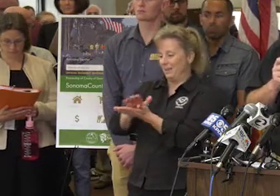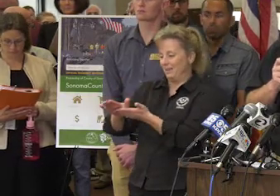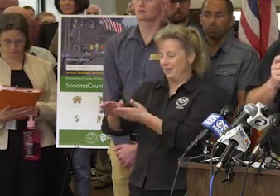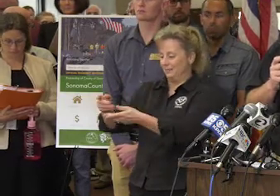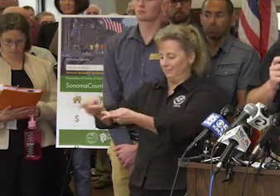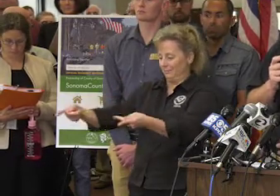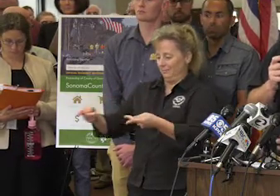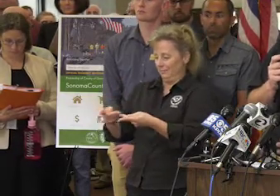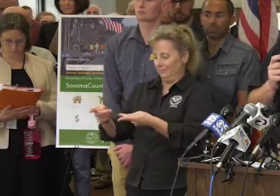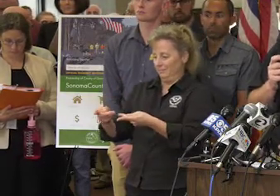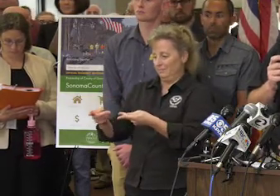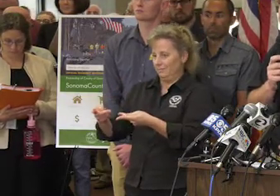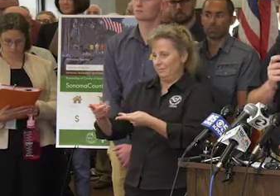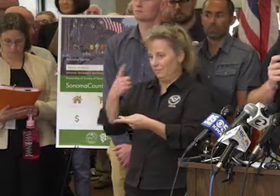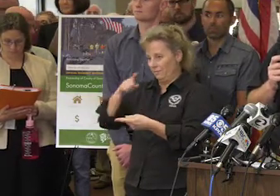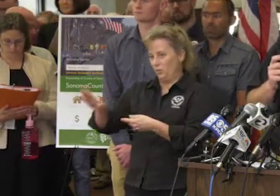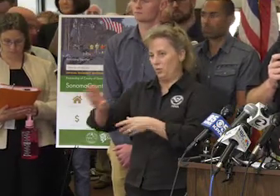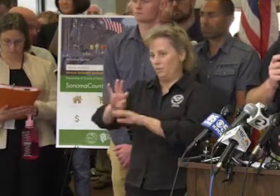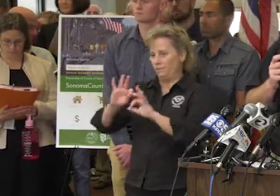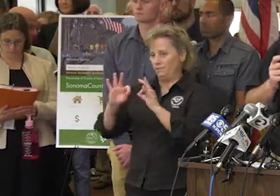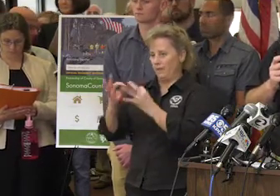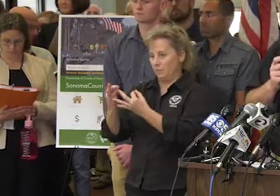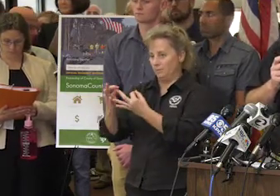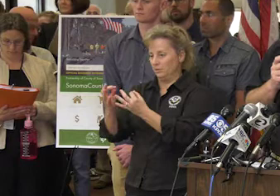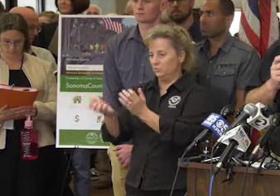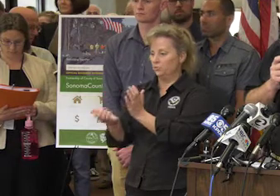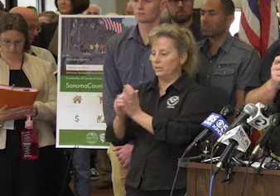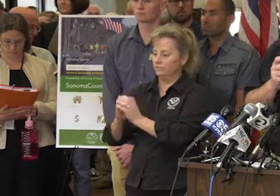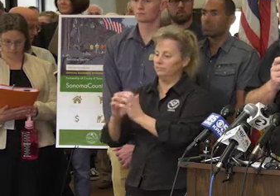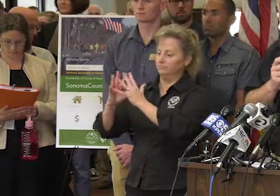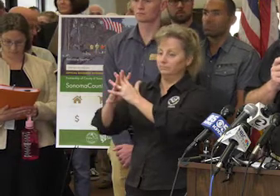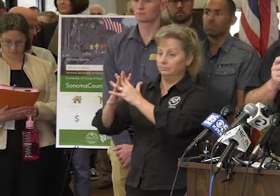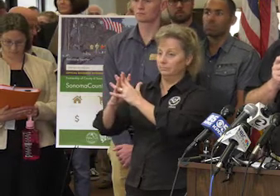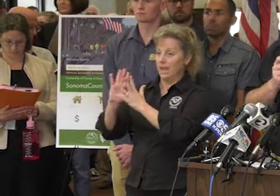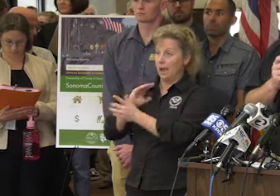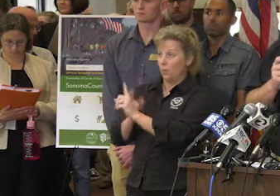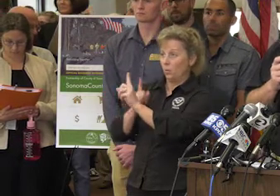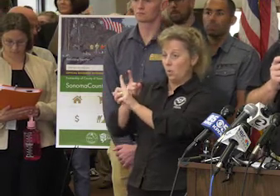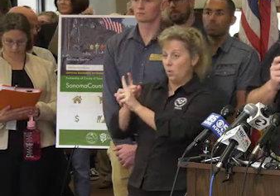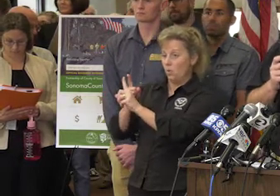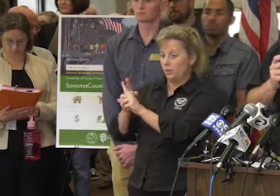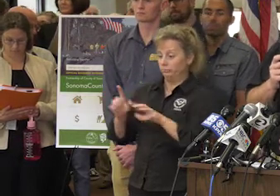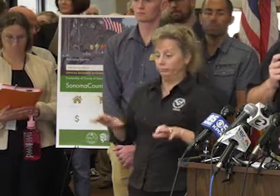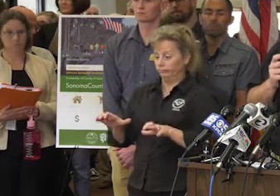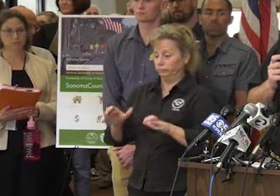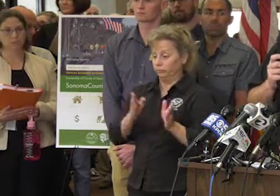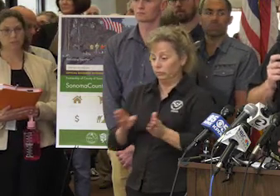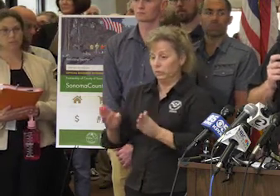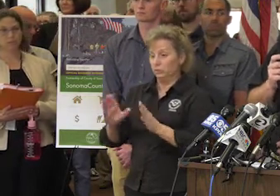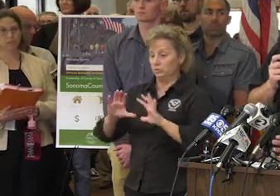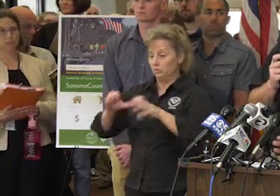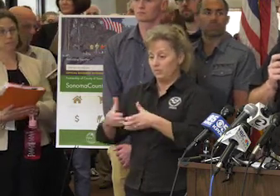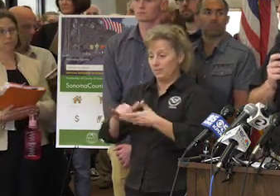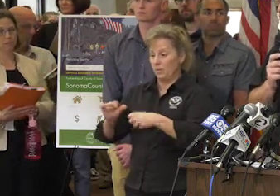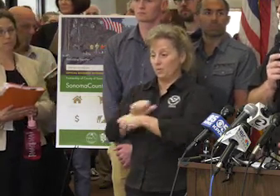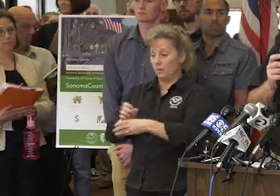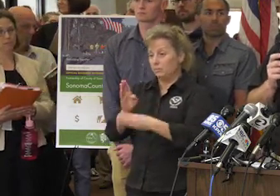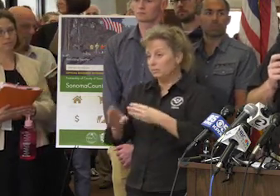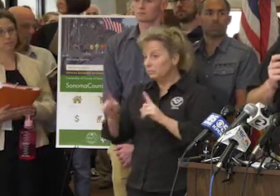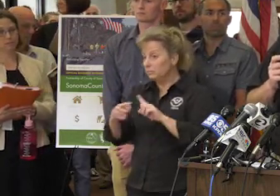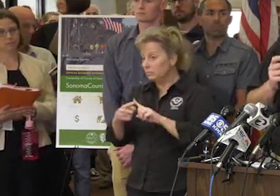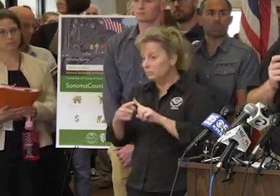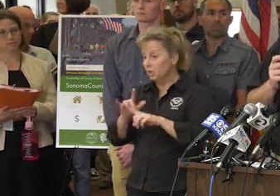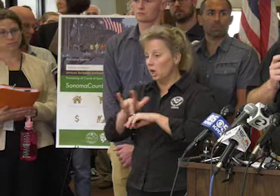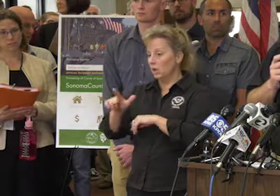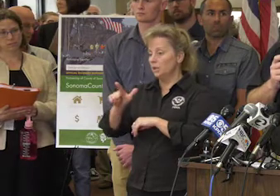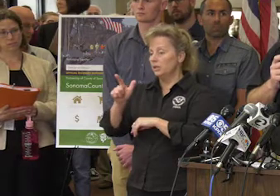site for your family to rebuild. And our goal that we're pushing hard on in terms of mobilizing crews is to have that work completed by